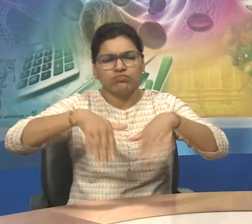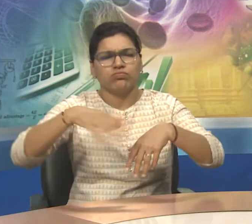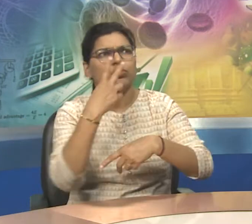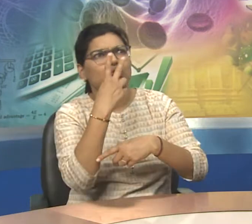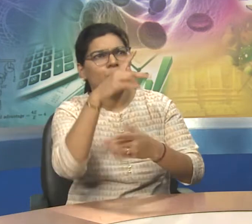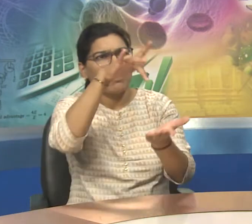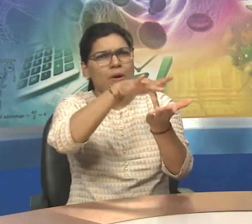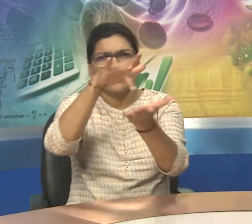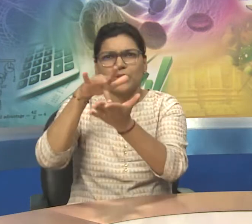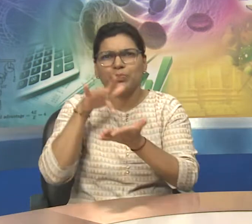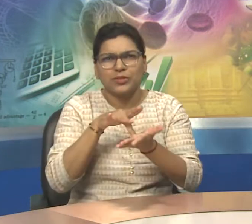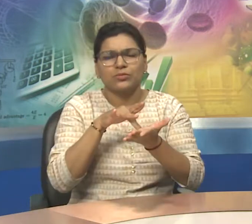GOVT.